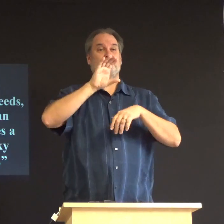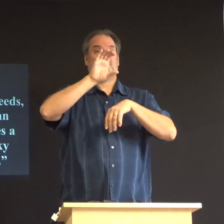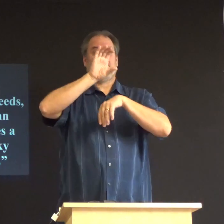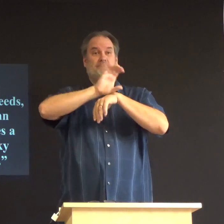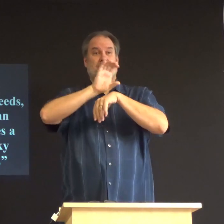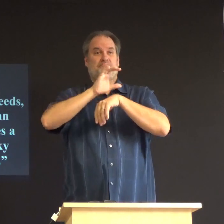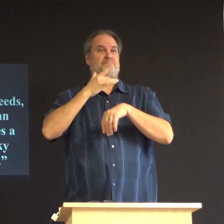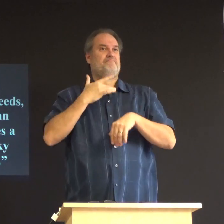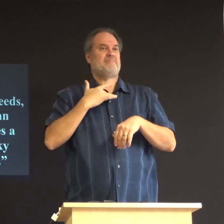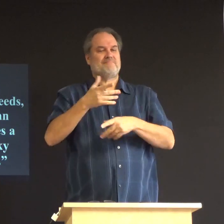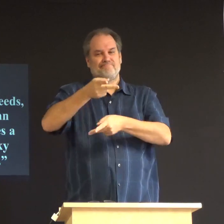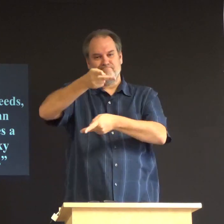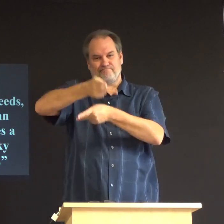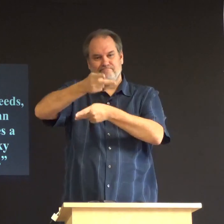It's interesting.